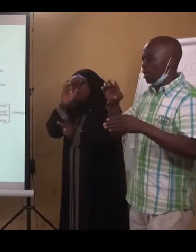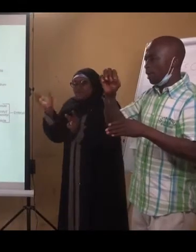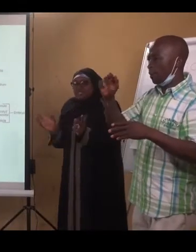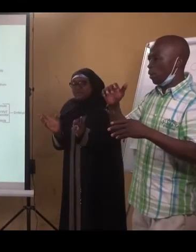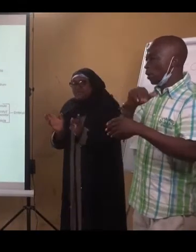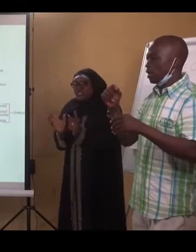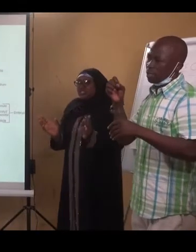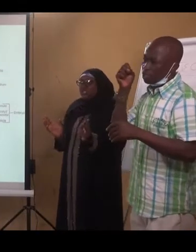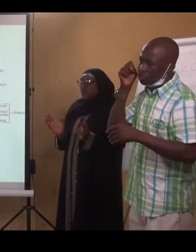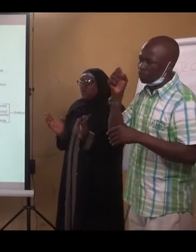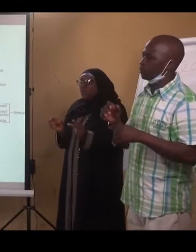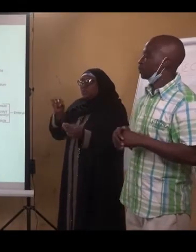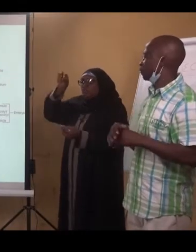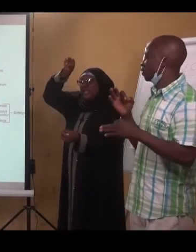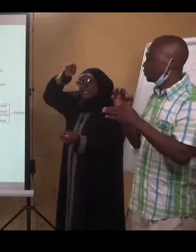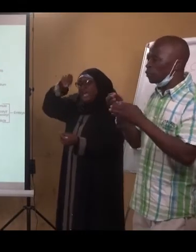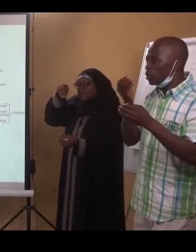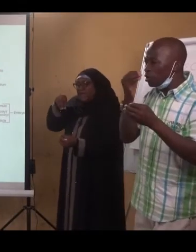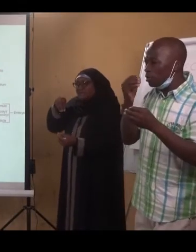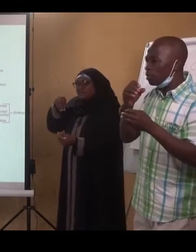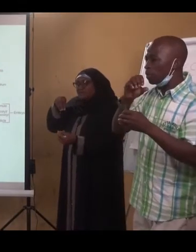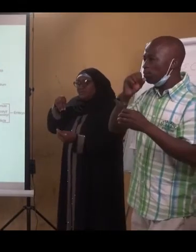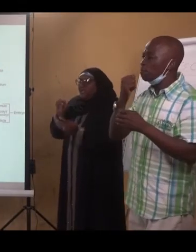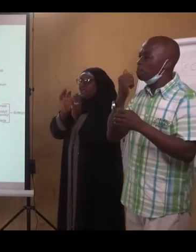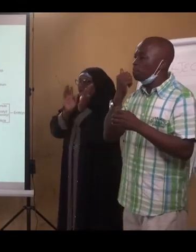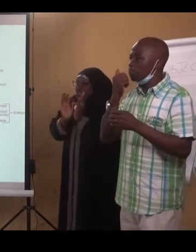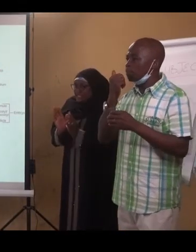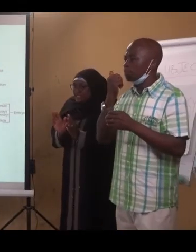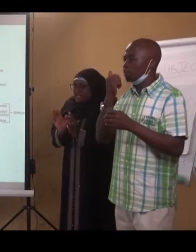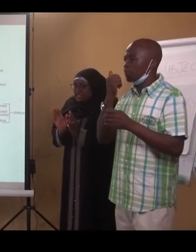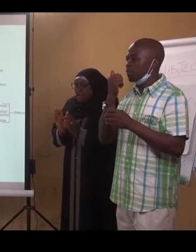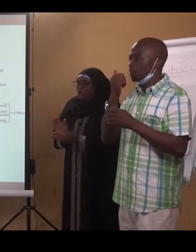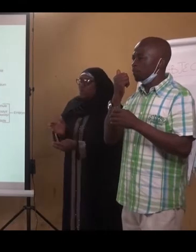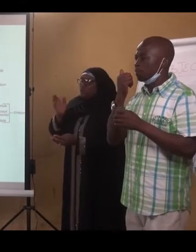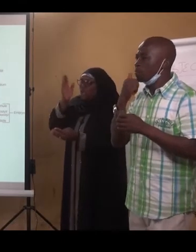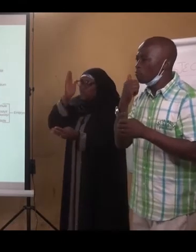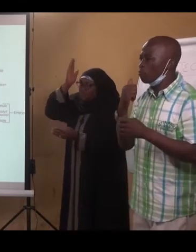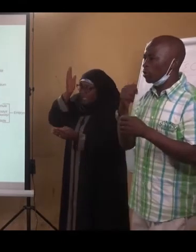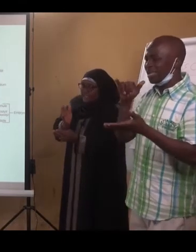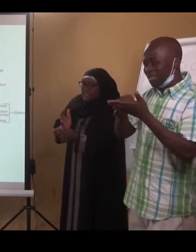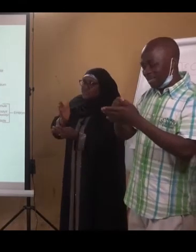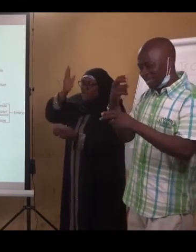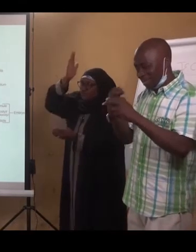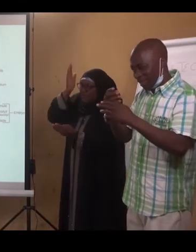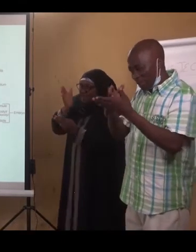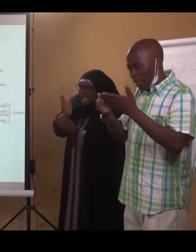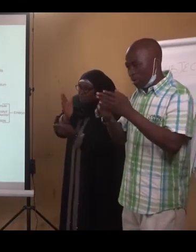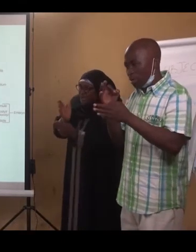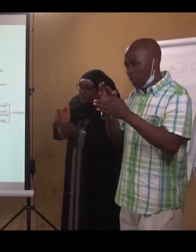have finished eating the mango. So that hard part is the seed. But when you break it, try to break the hard part of the